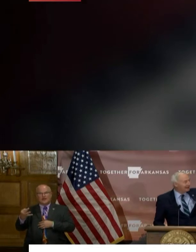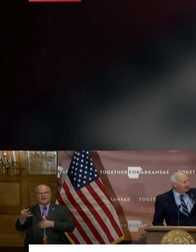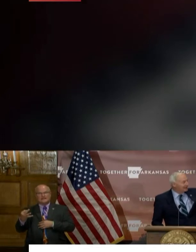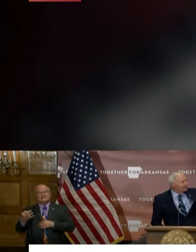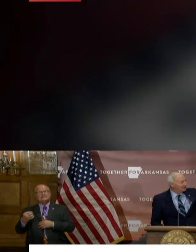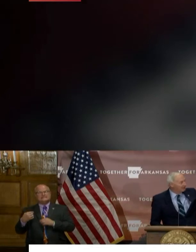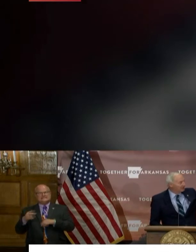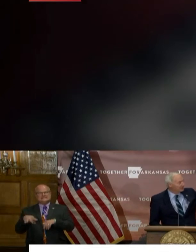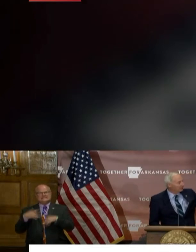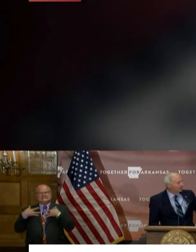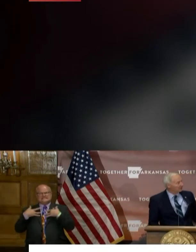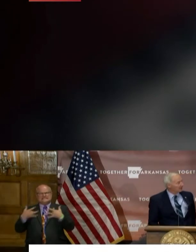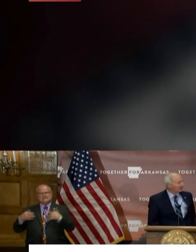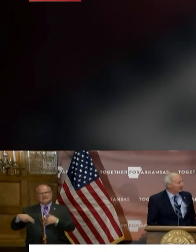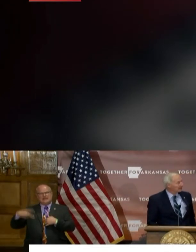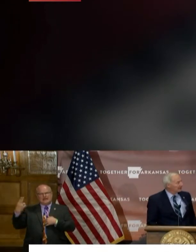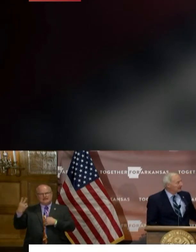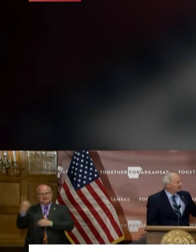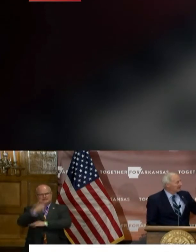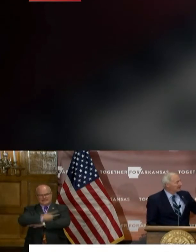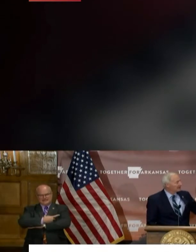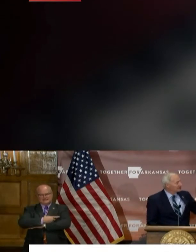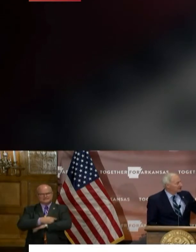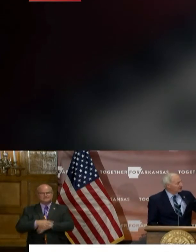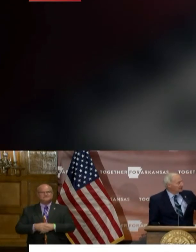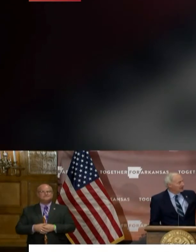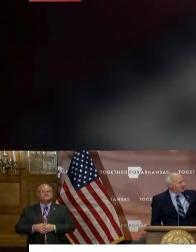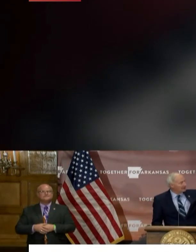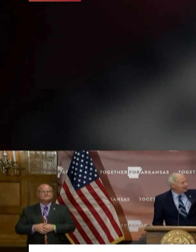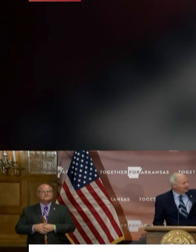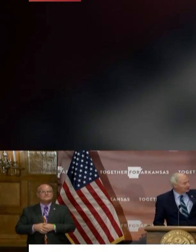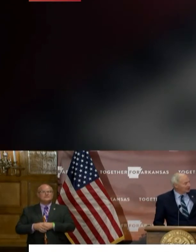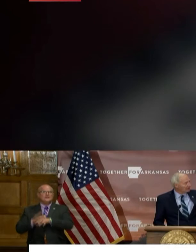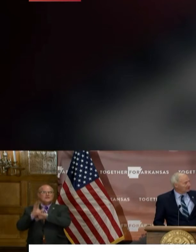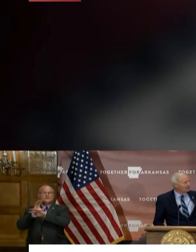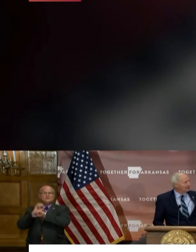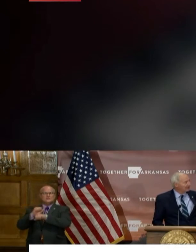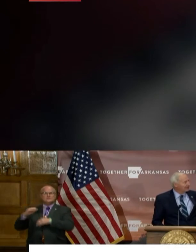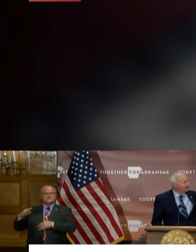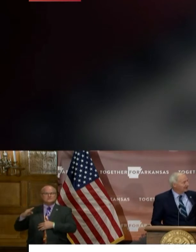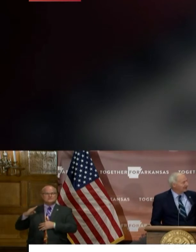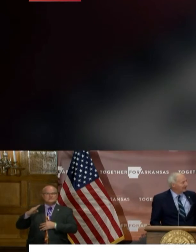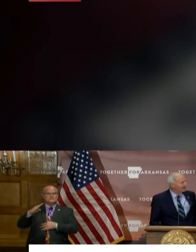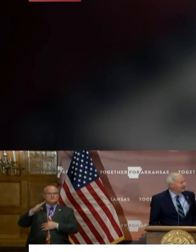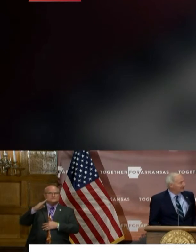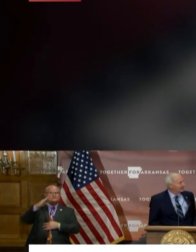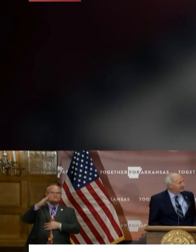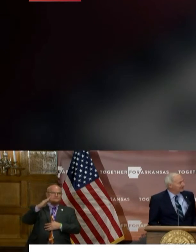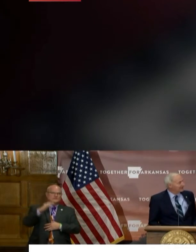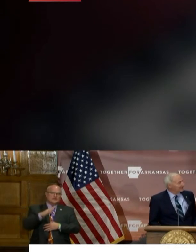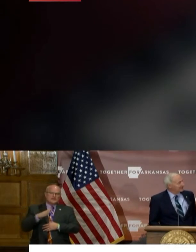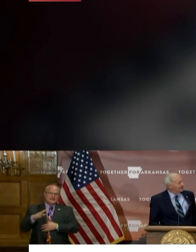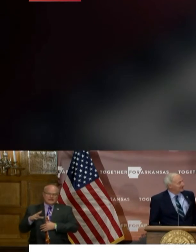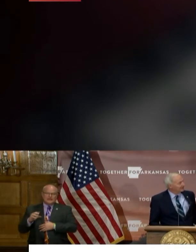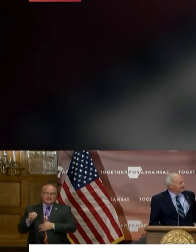historically higher days that we've got to worry about. Next is the trend line that goes up, and